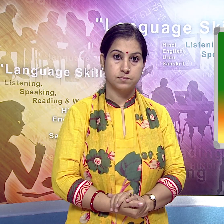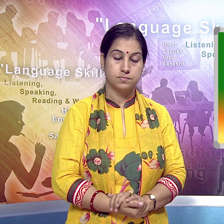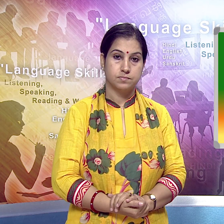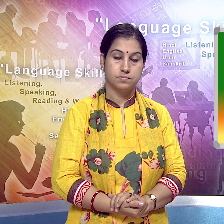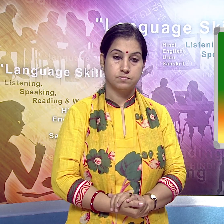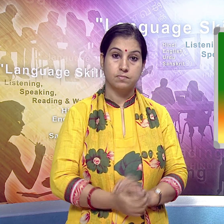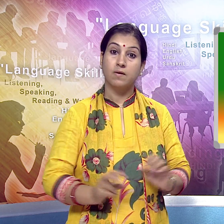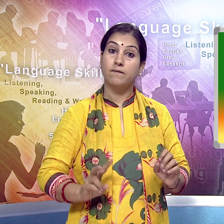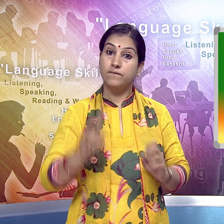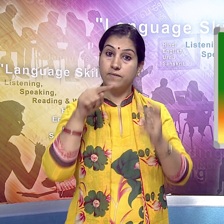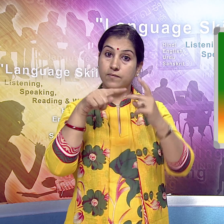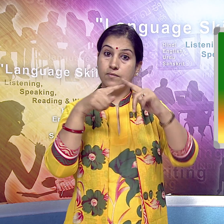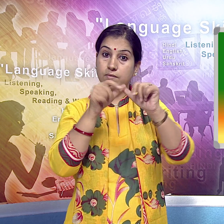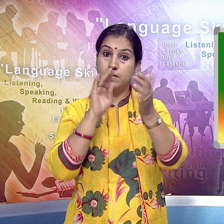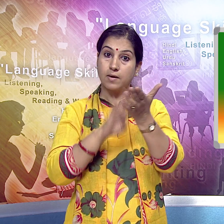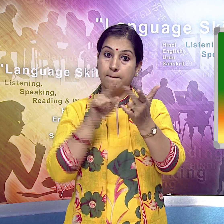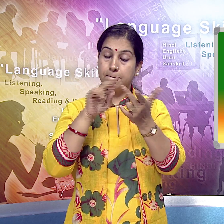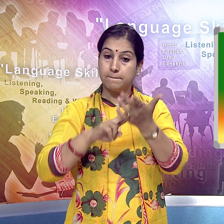Vitamin B complex helps the body.